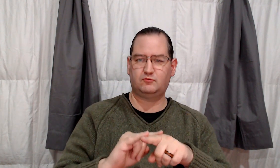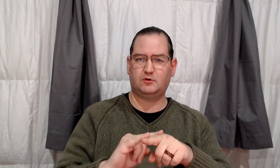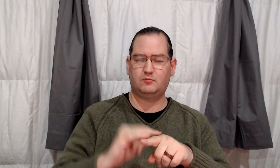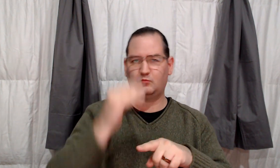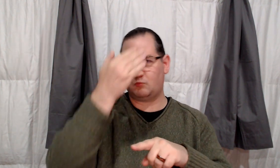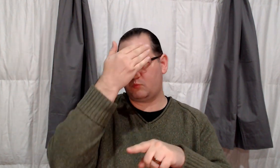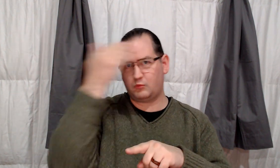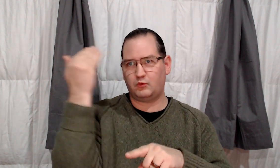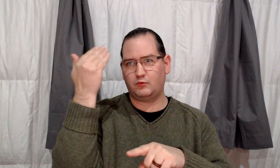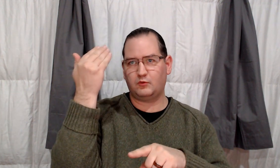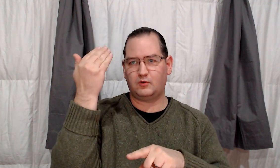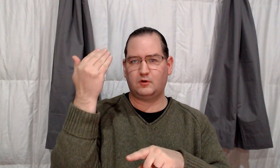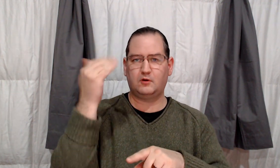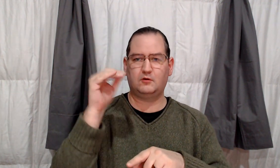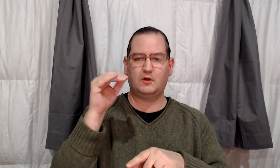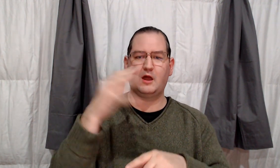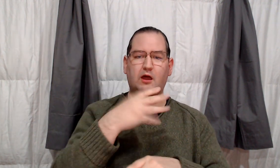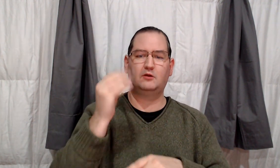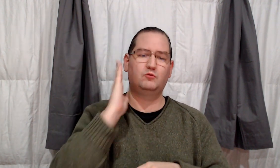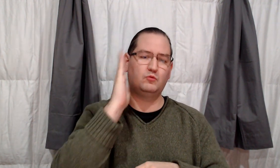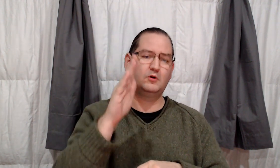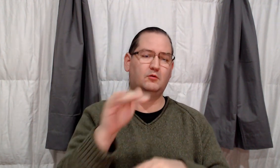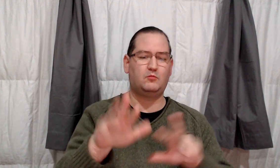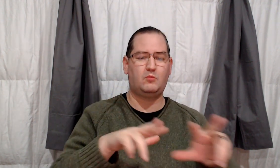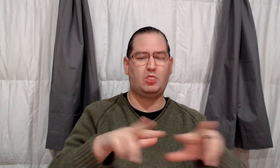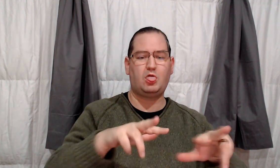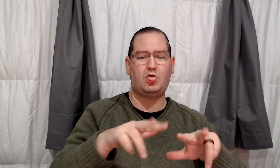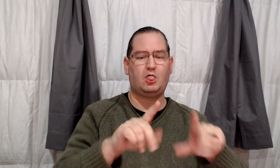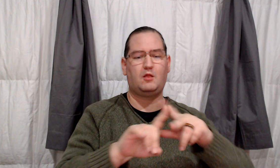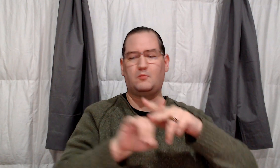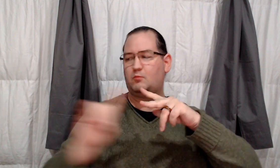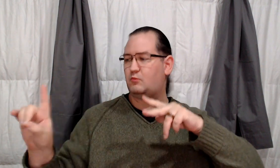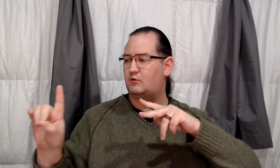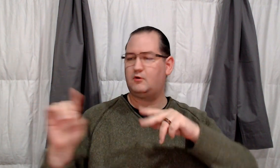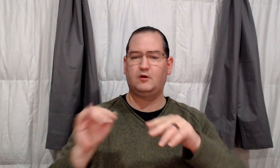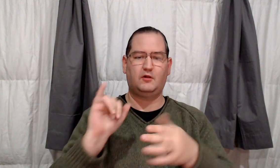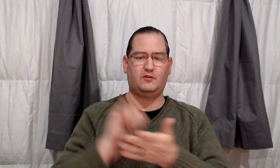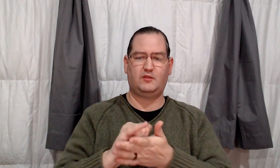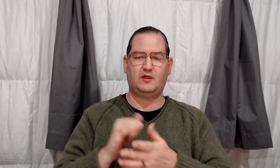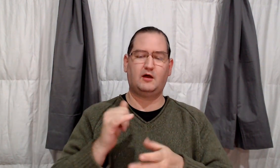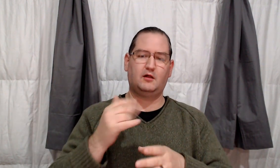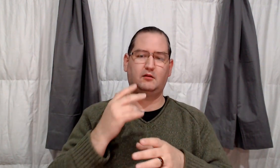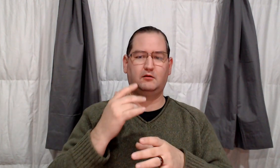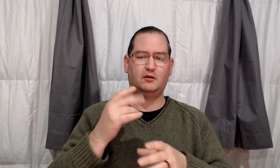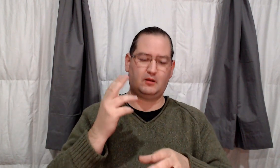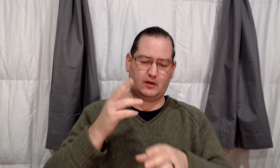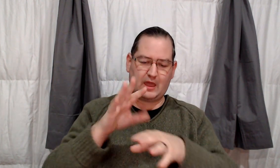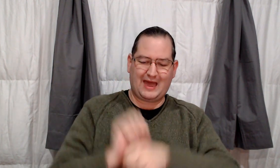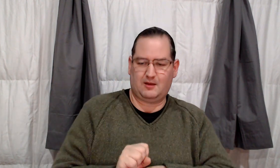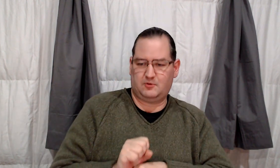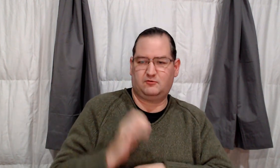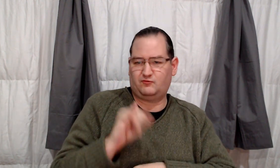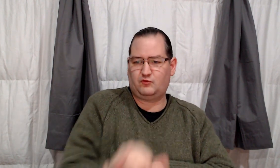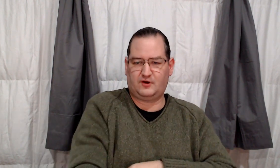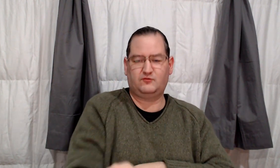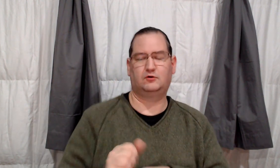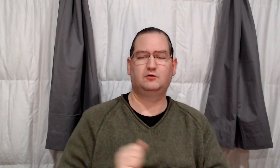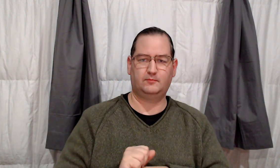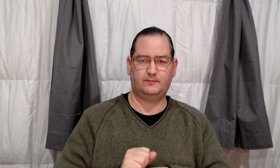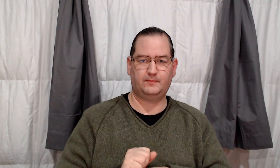forever. So if you're ready to get into the hypnosis with me, I'd like you to find a place where you can just sit or